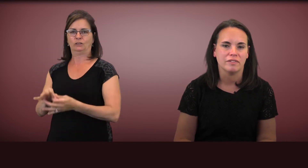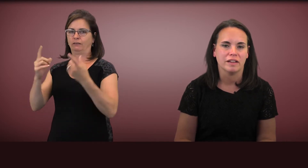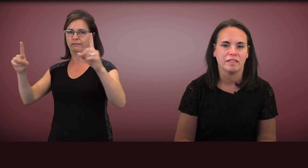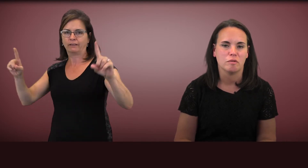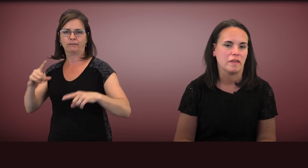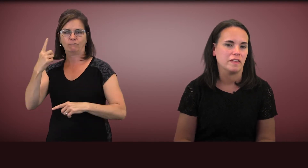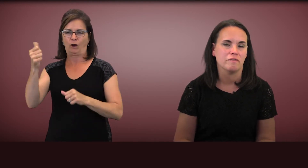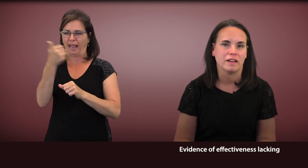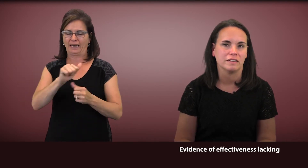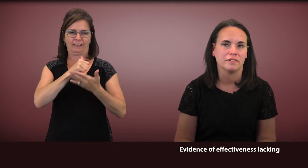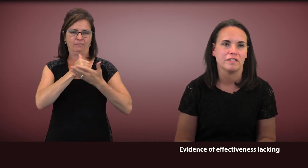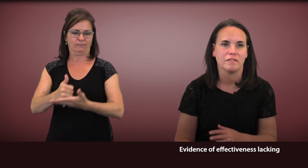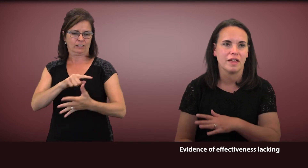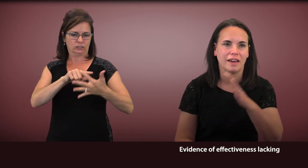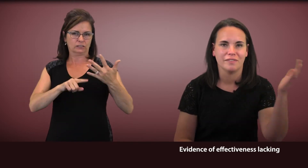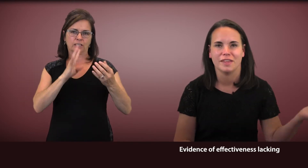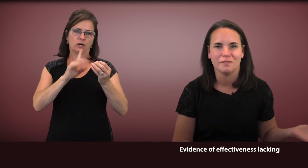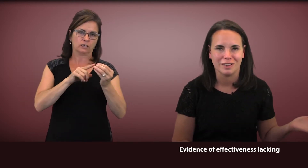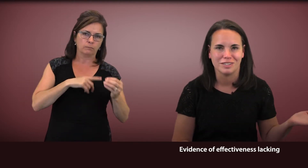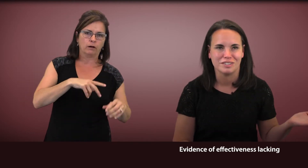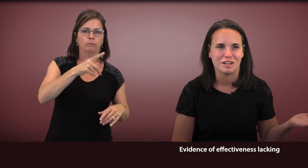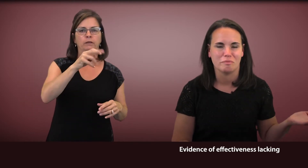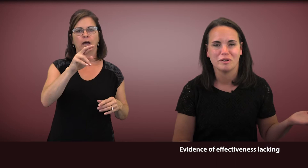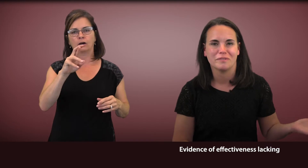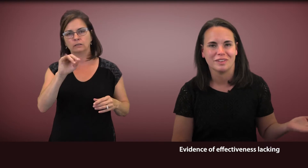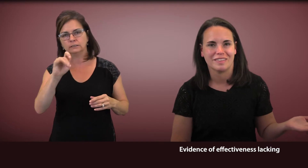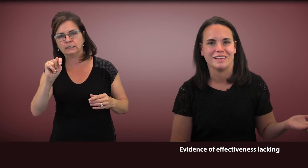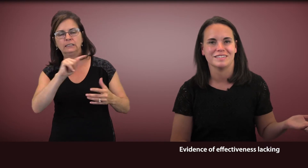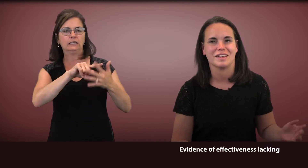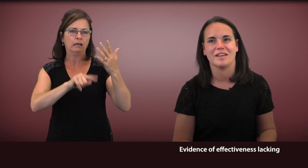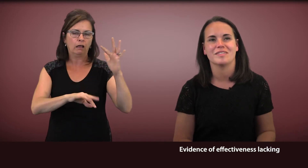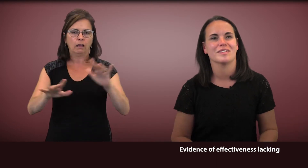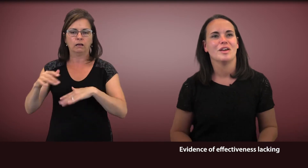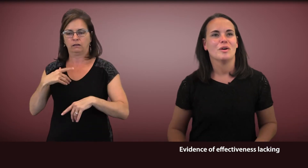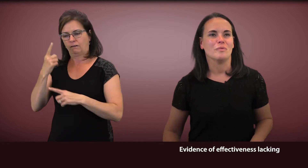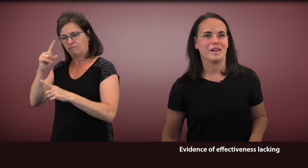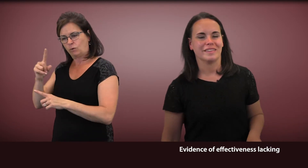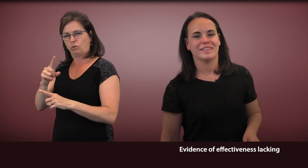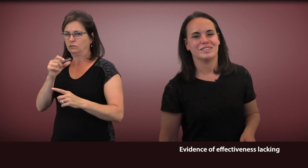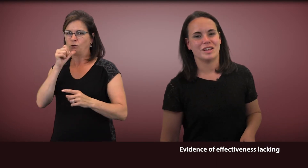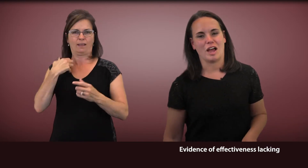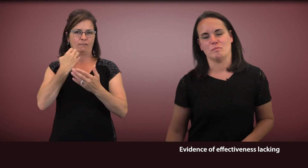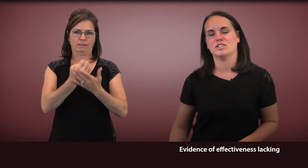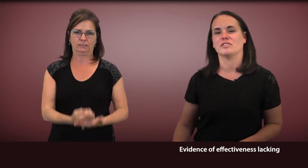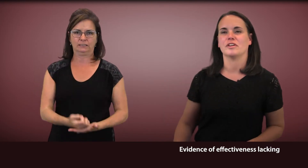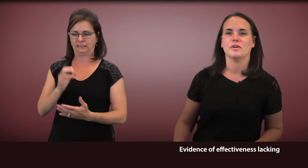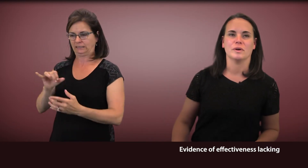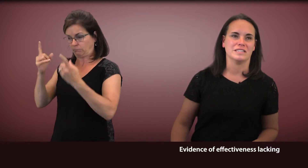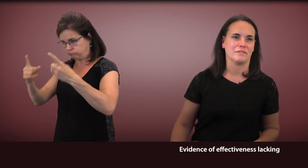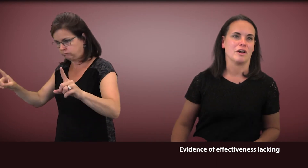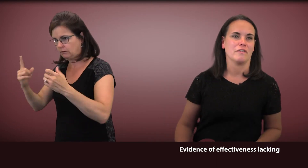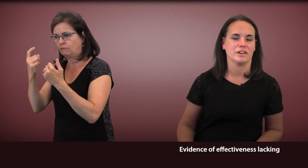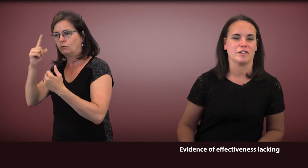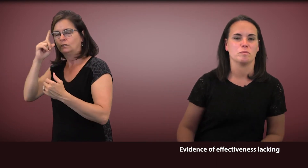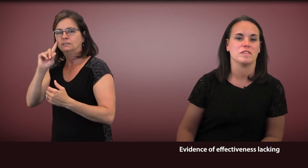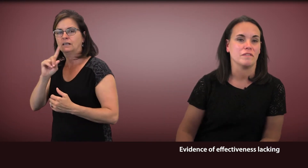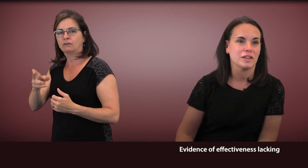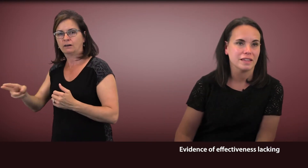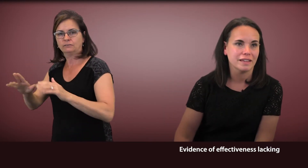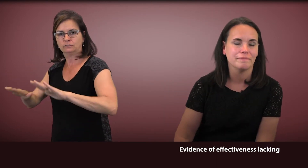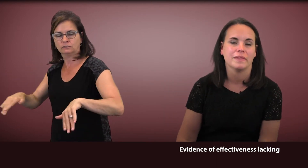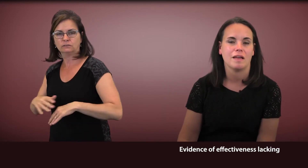much evidence about the effectiveness of any of the interventions that I previously discussed with children who are deaf and hard of